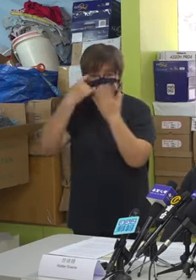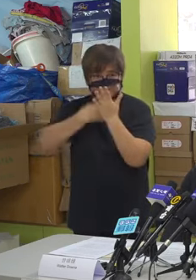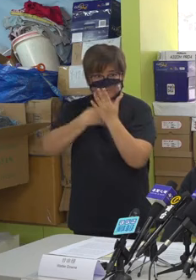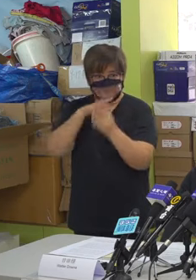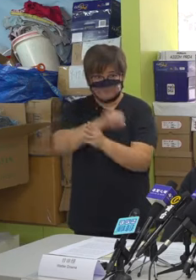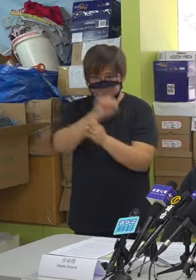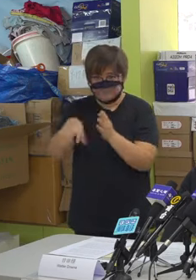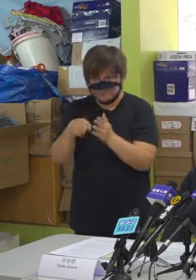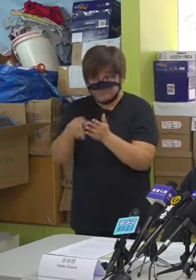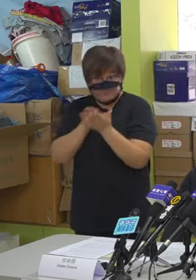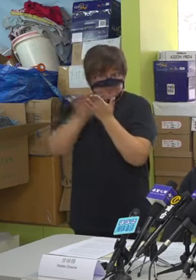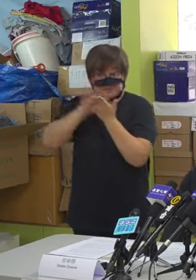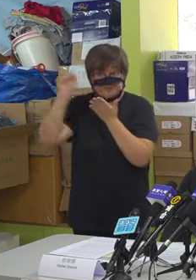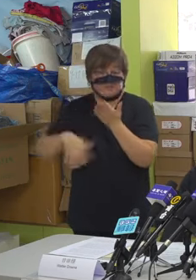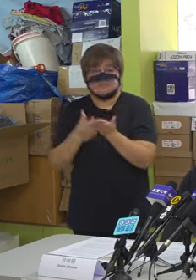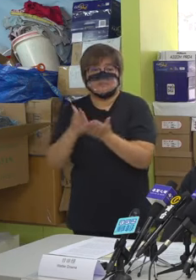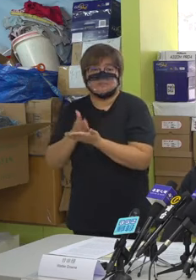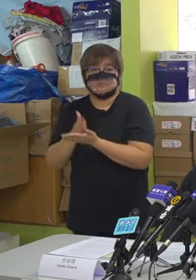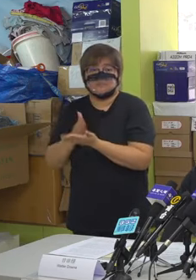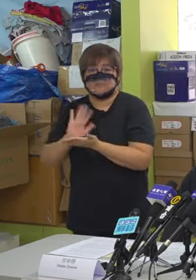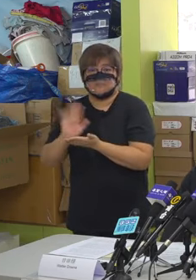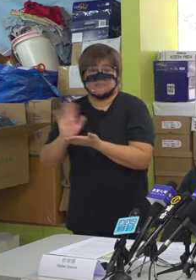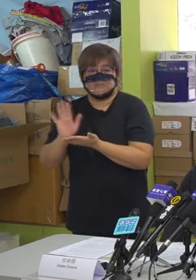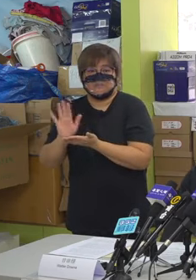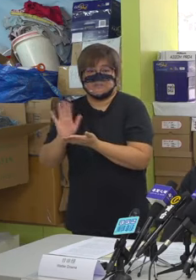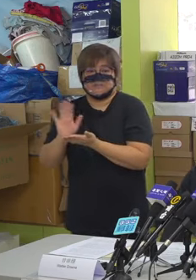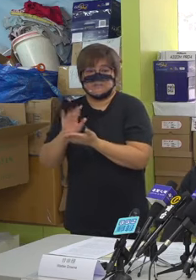even disbanding the police force is to achieve